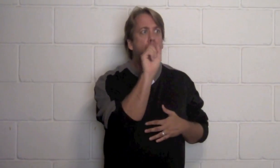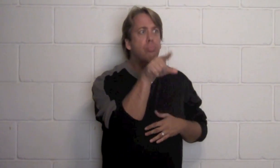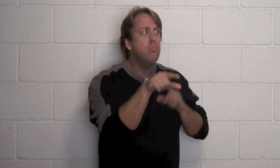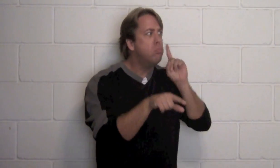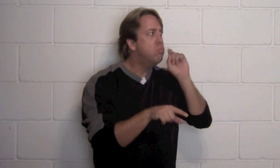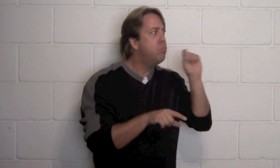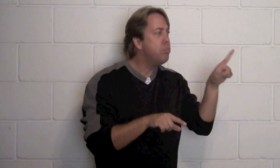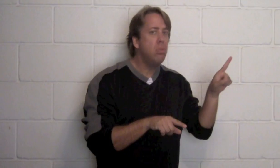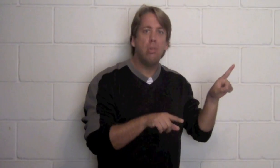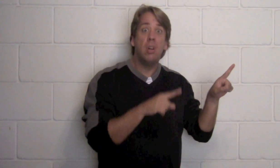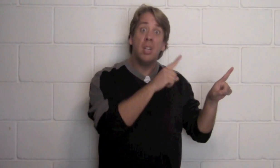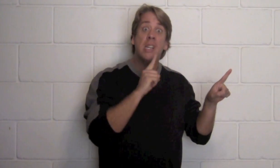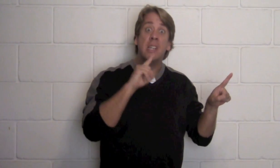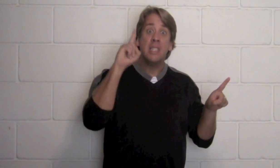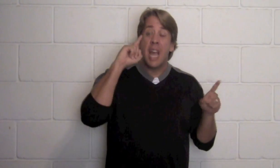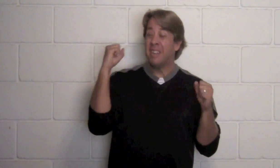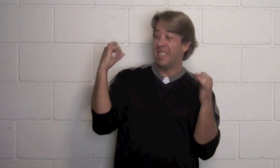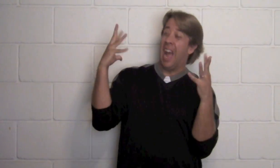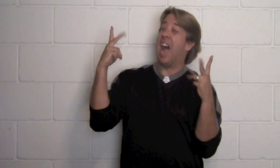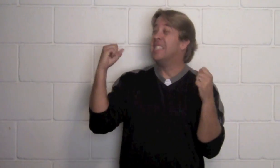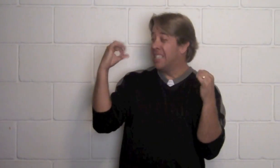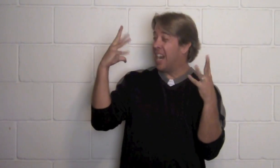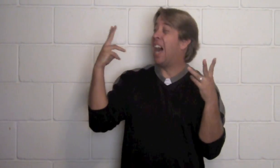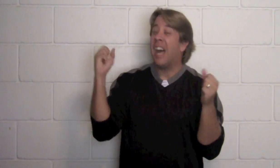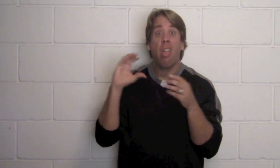were talking about the newest thing.